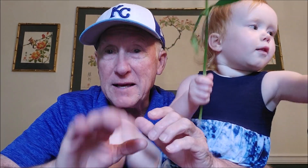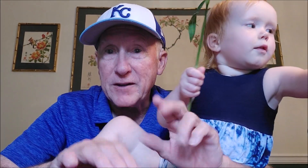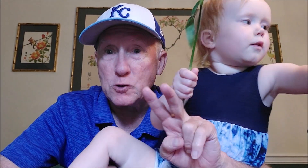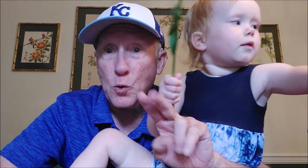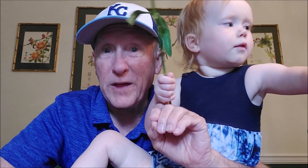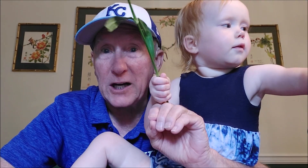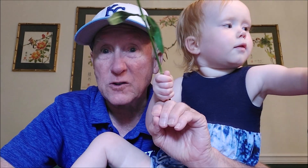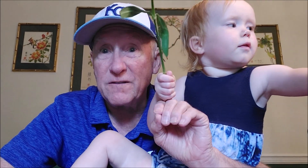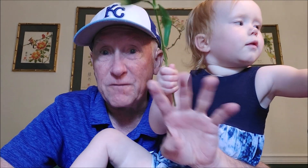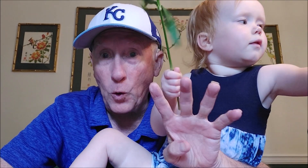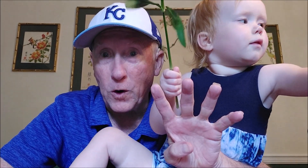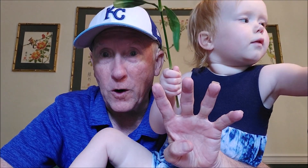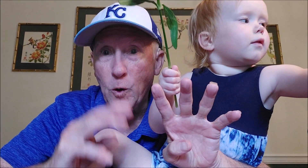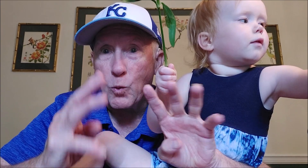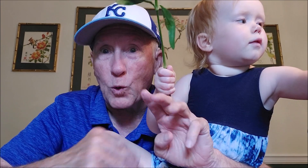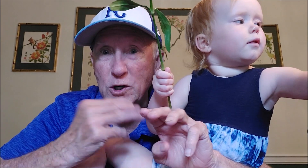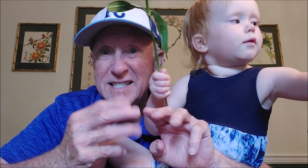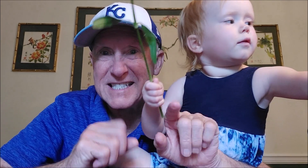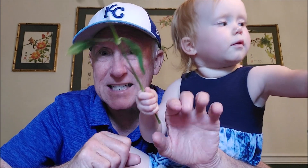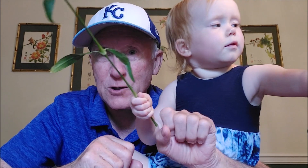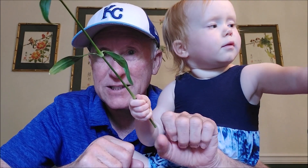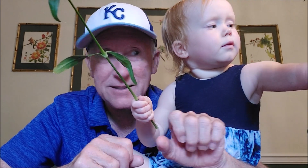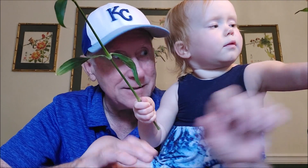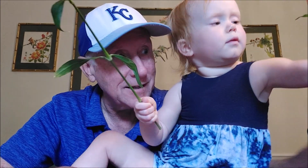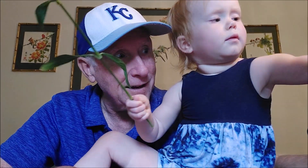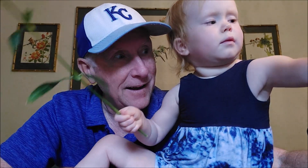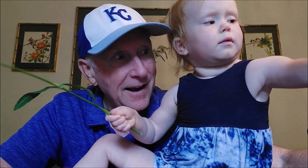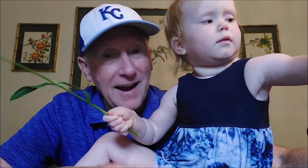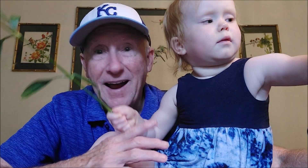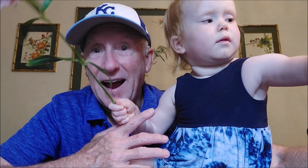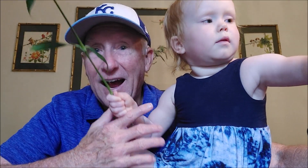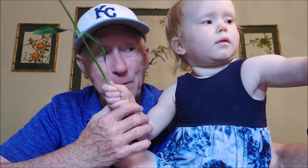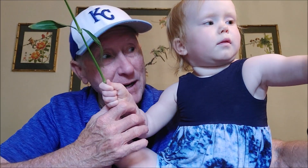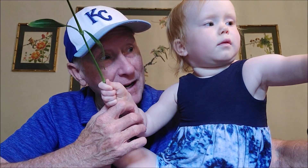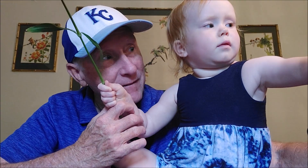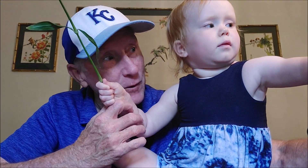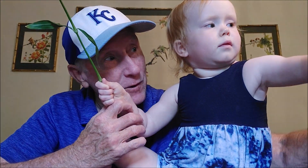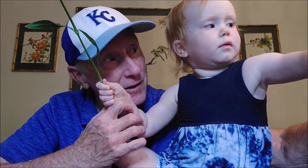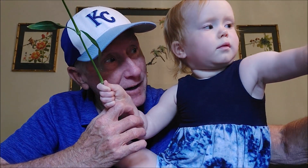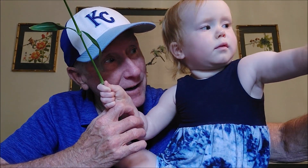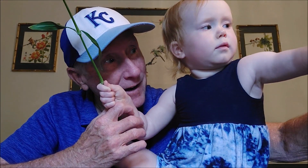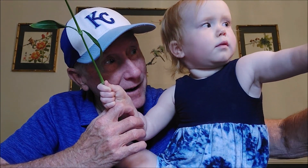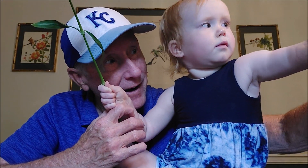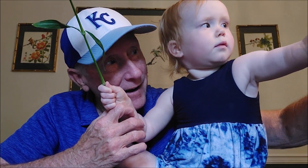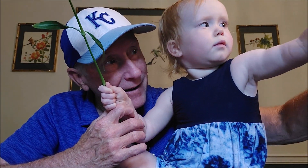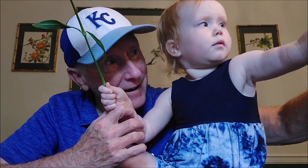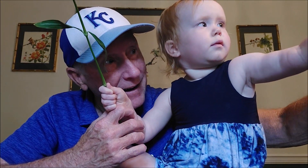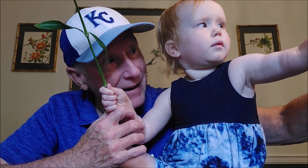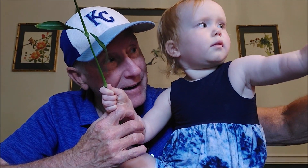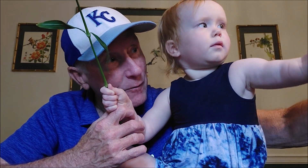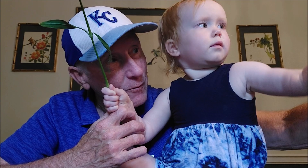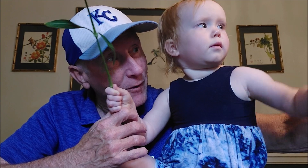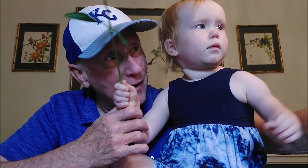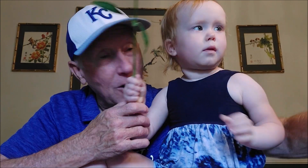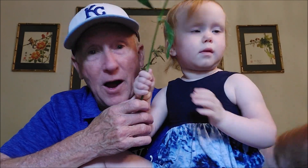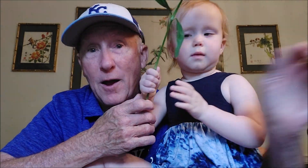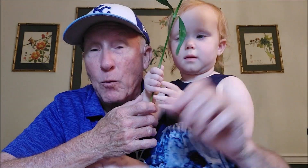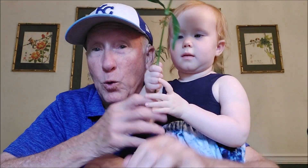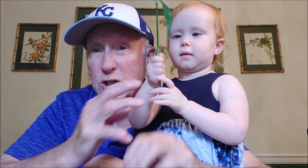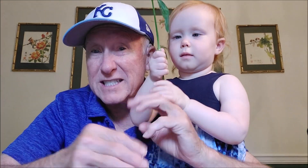in 2004 World Series. And be careful. Yeah. World